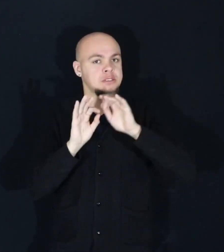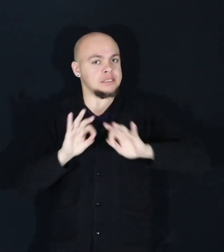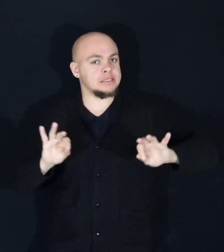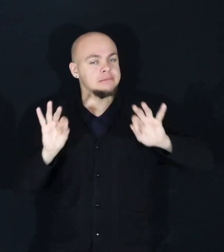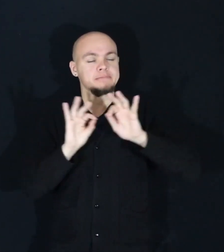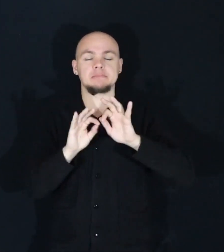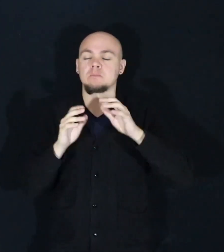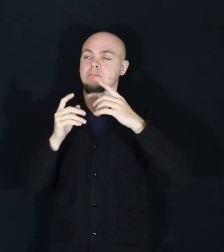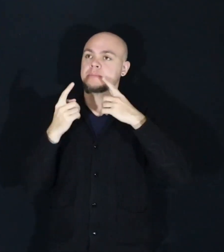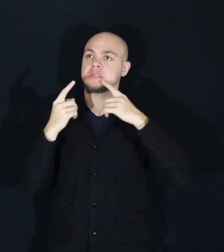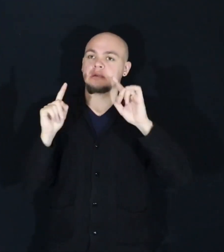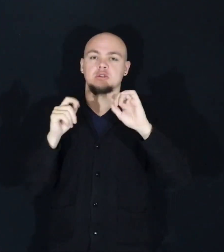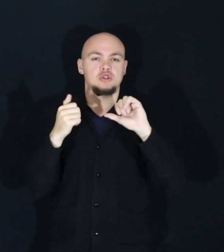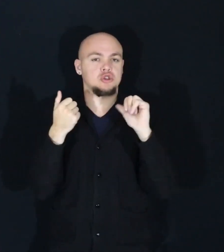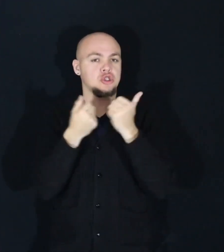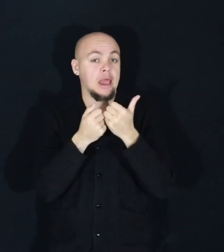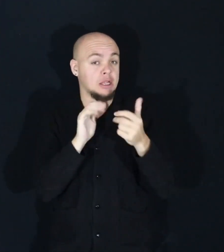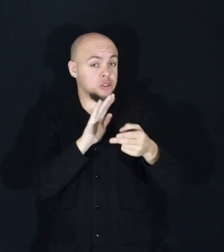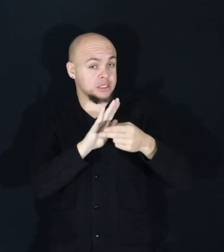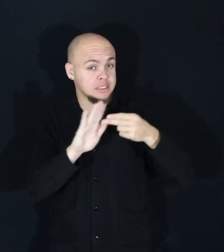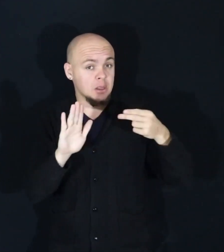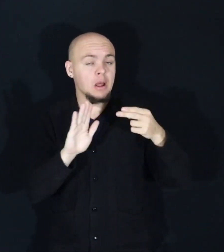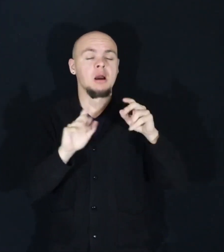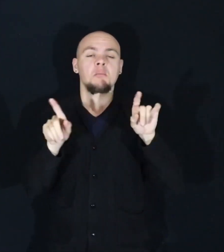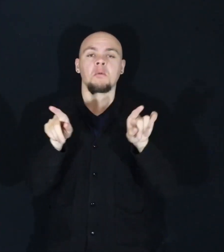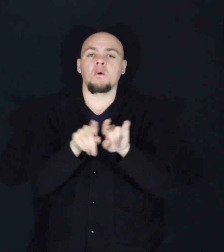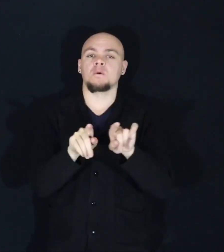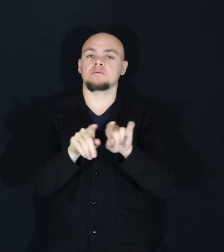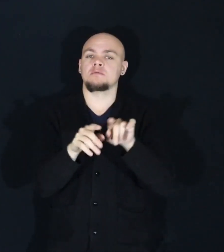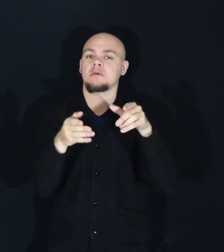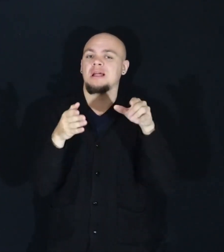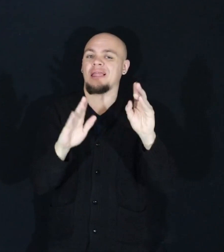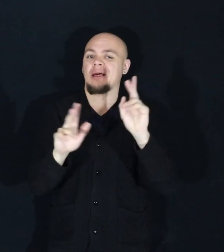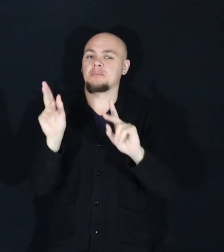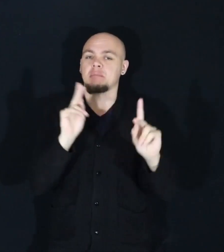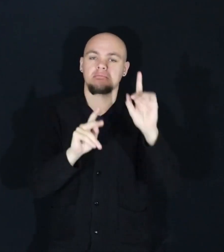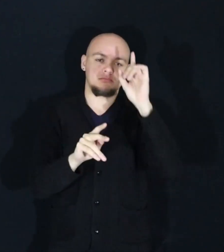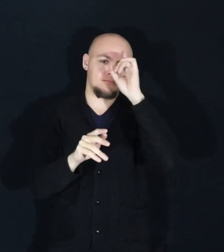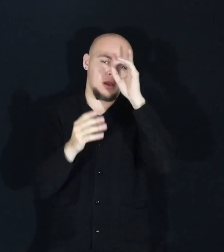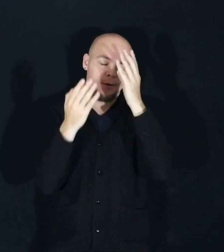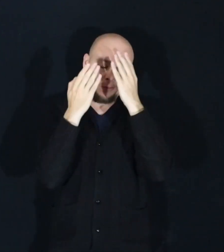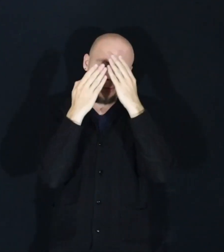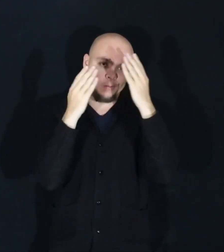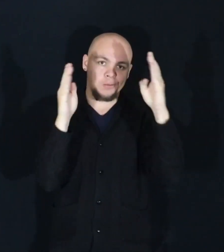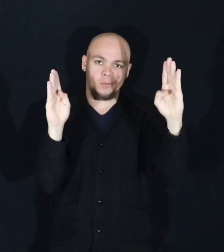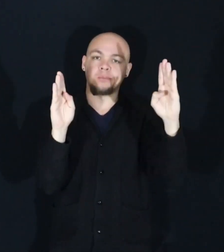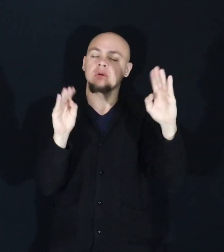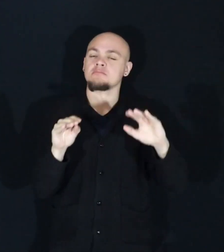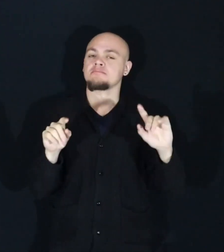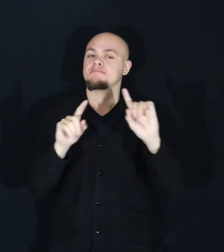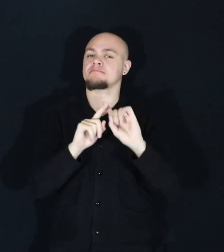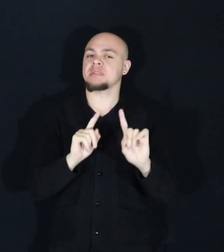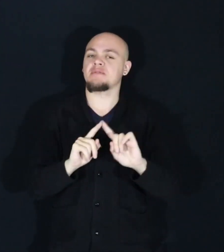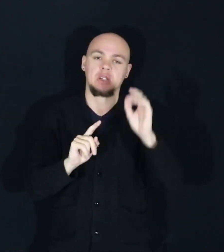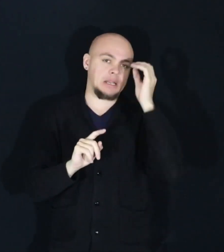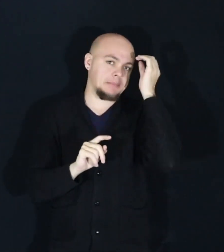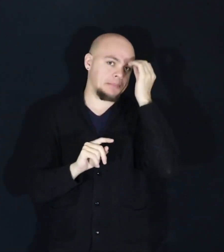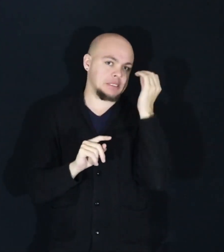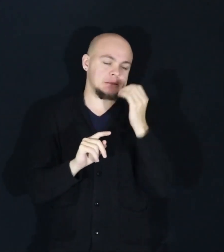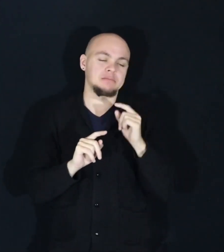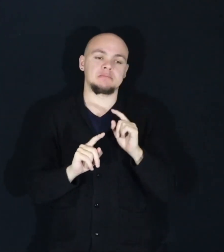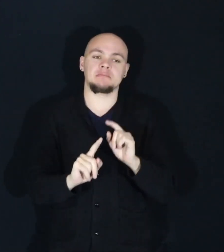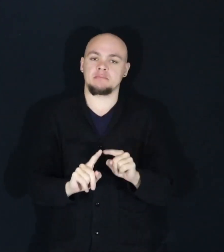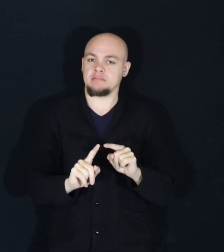by challenging stereotypes and allowing people to have more open minds about different opinions and topics, permitting us